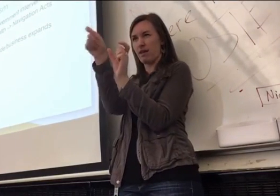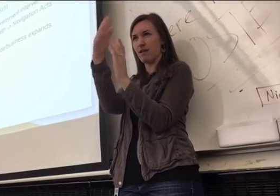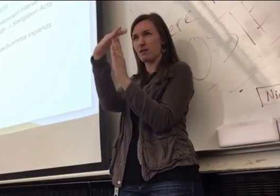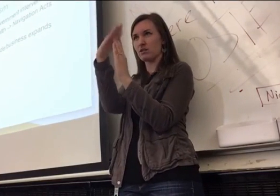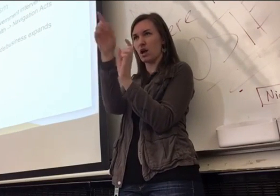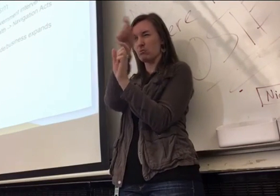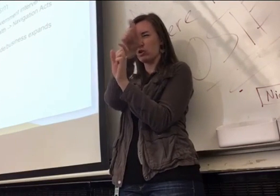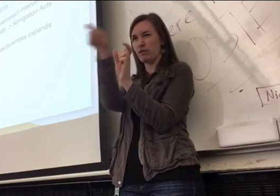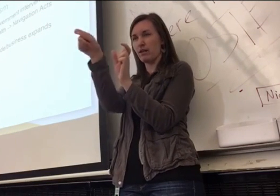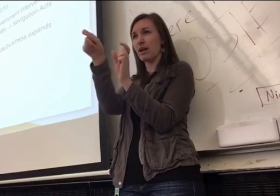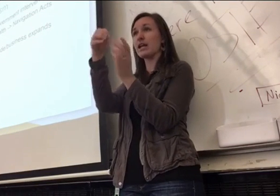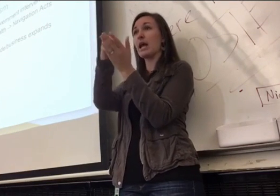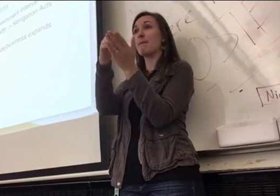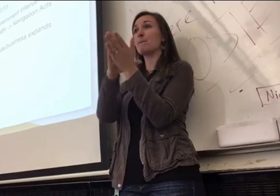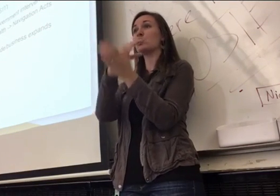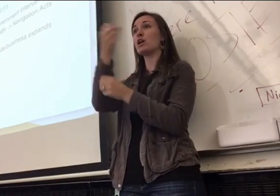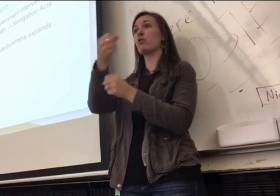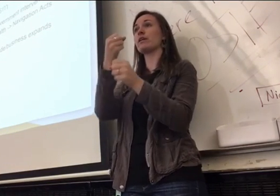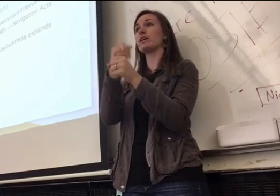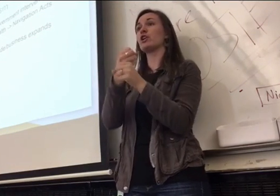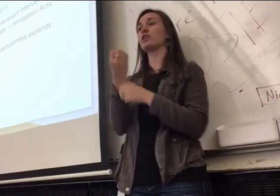and write the year